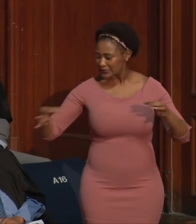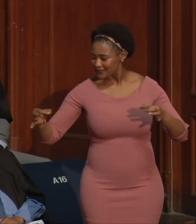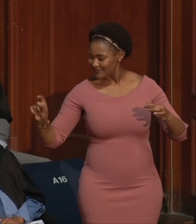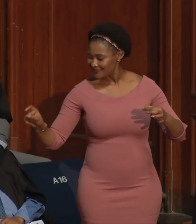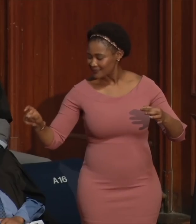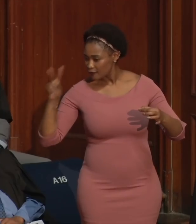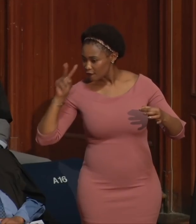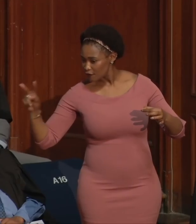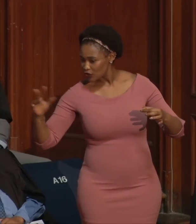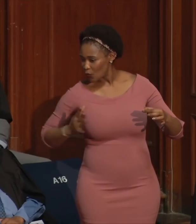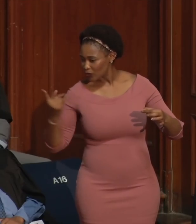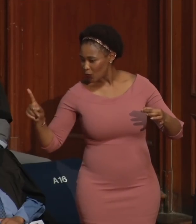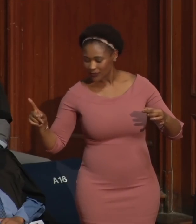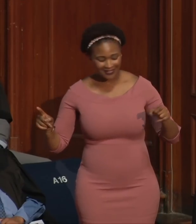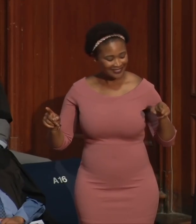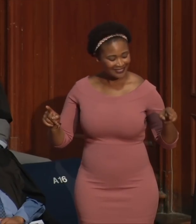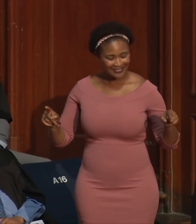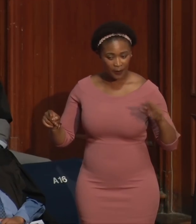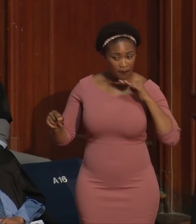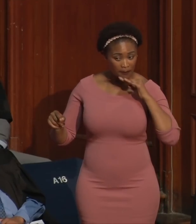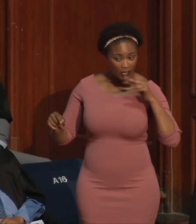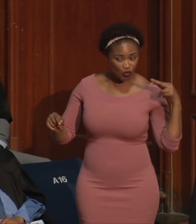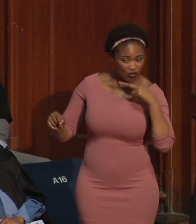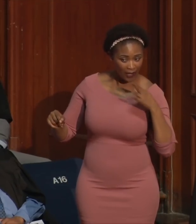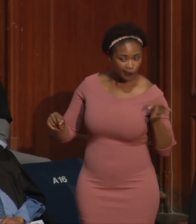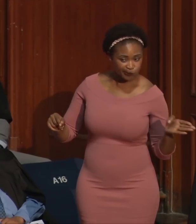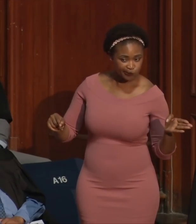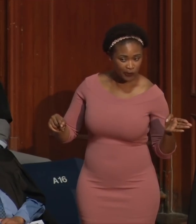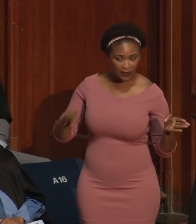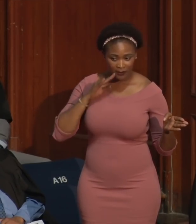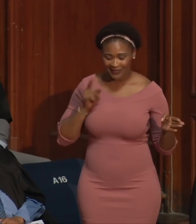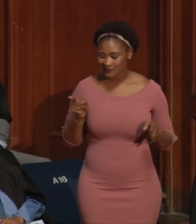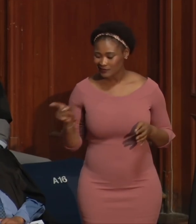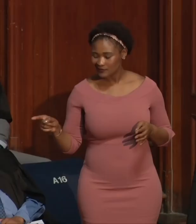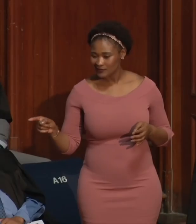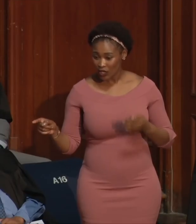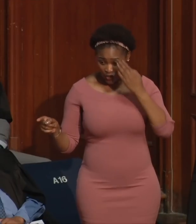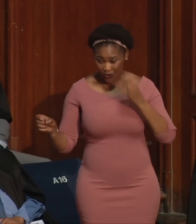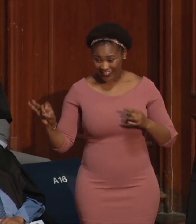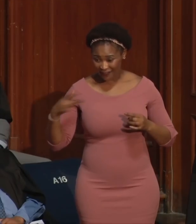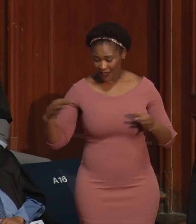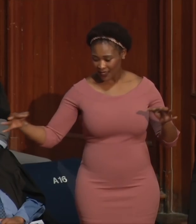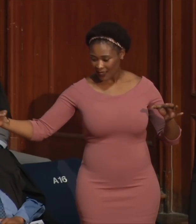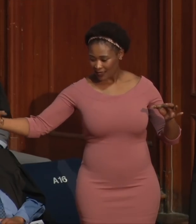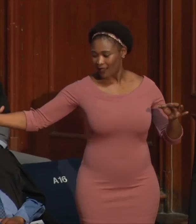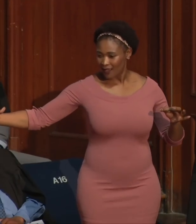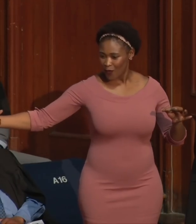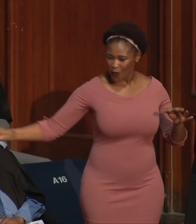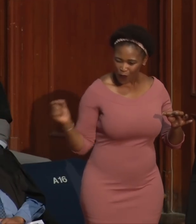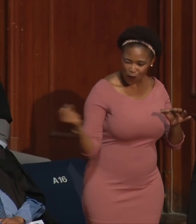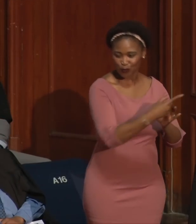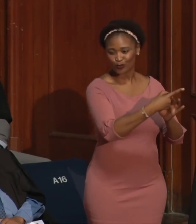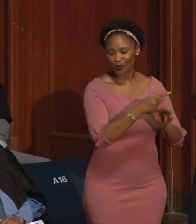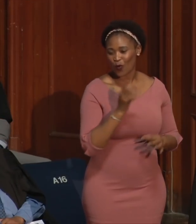other side is your creative or current reality. And this tension, you know, when I let this rubber band go, it can shoot quite far,